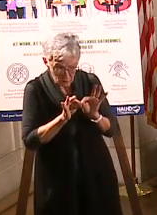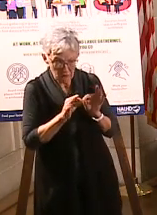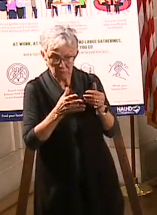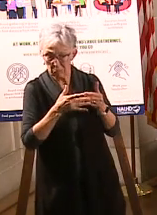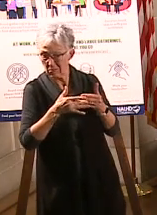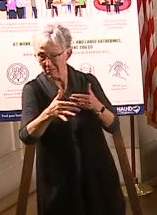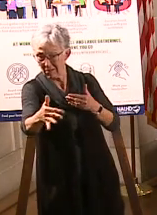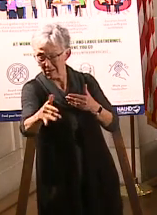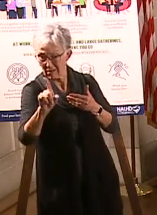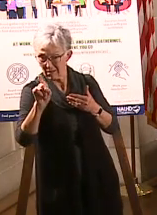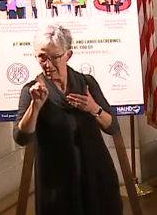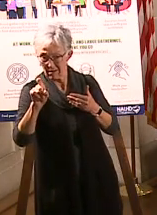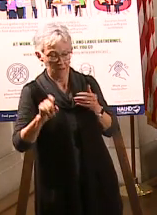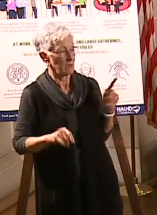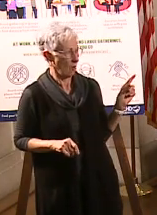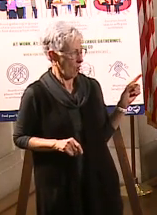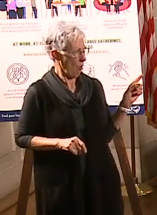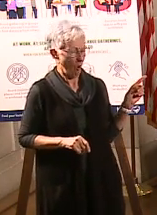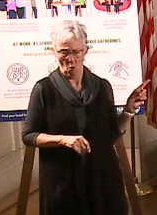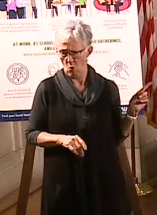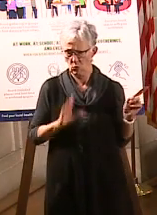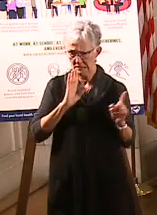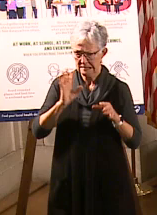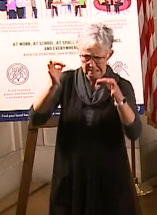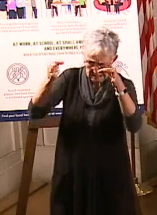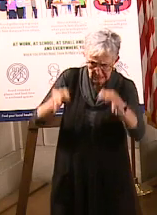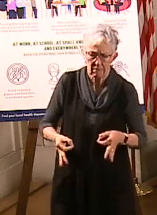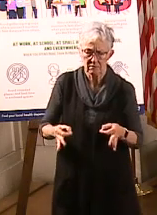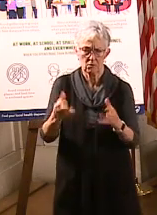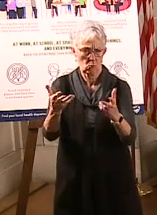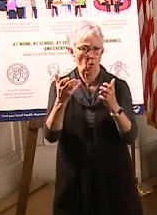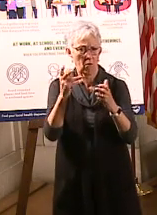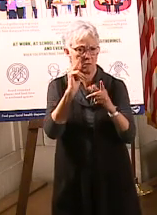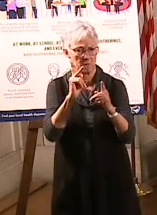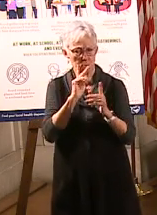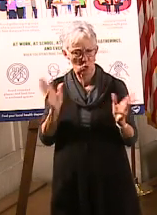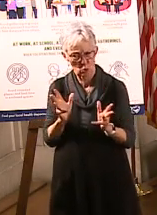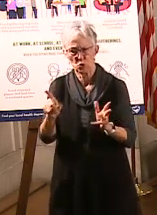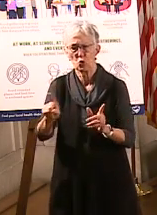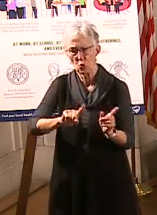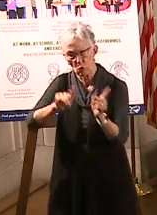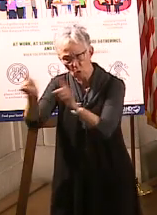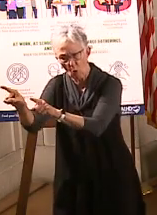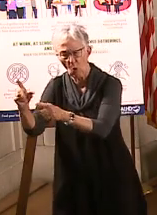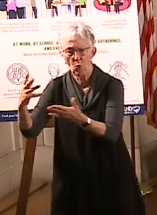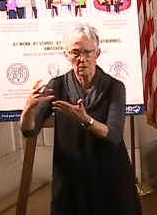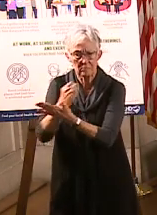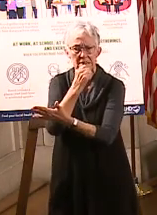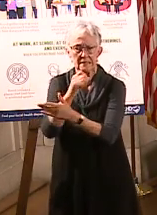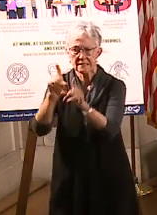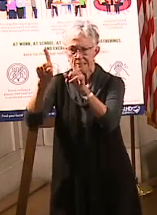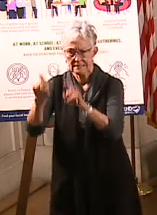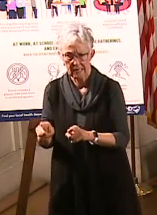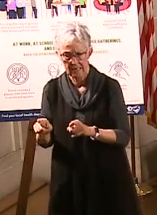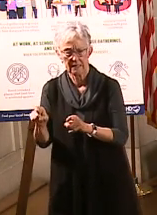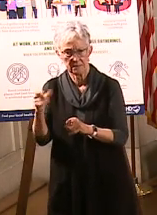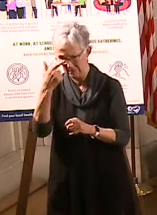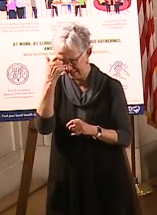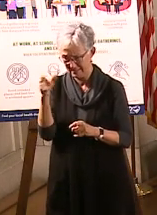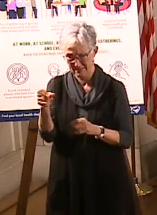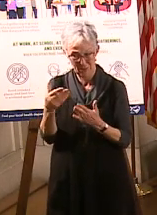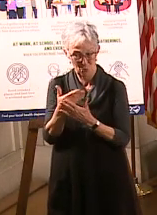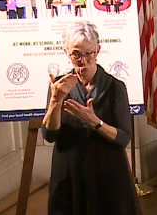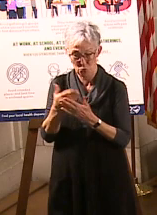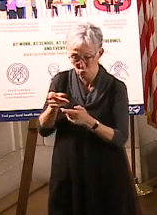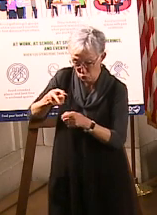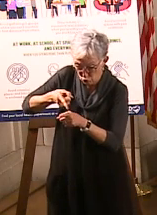continue to take advantage of testnebraska.com. Testing, especially with the new strain of the virus that is going to be more infectious, it is going to be important for